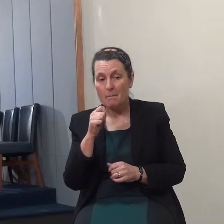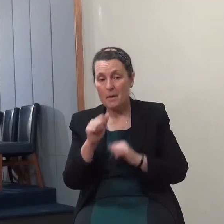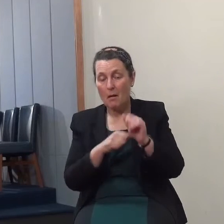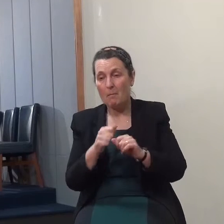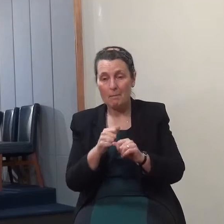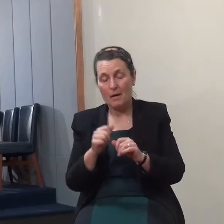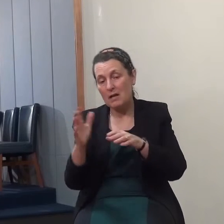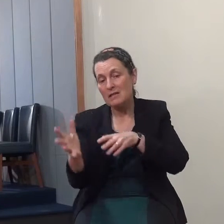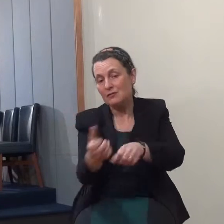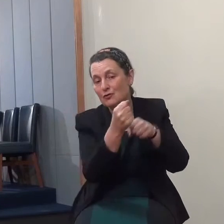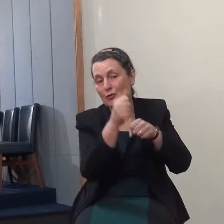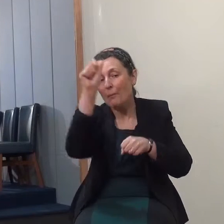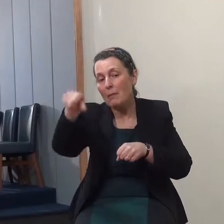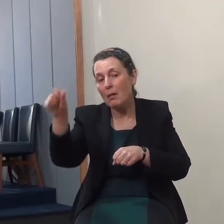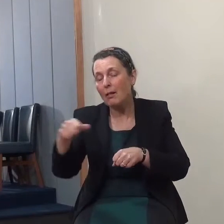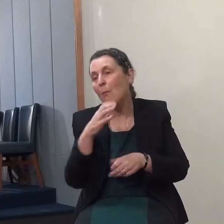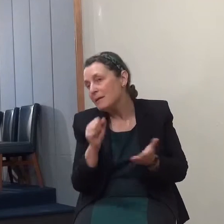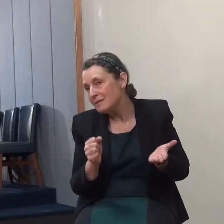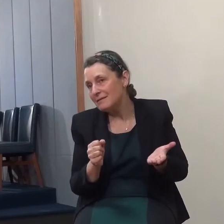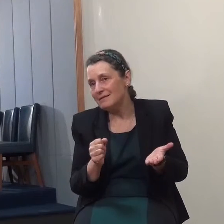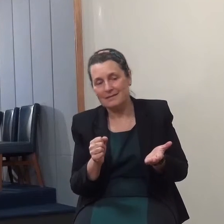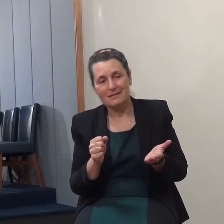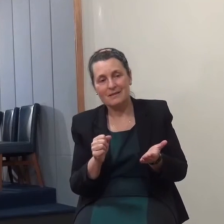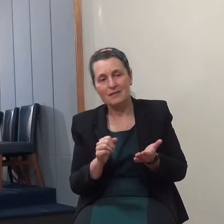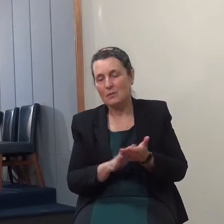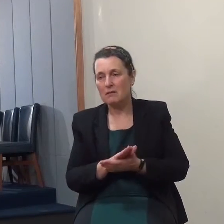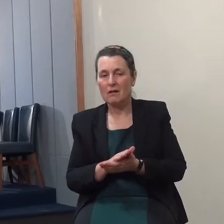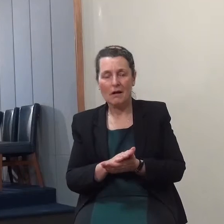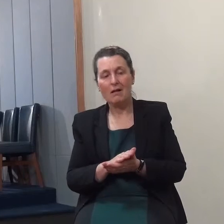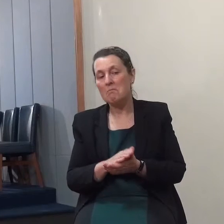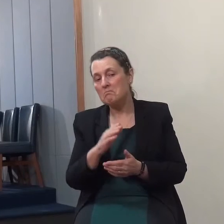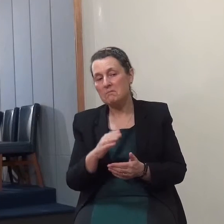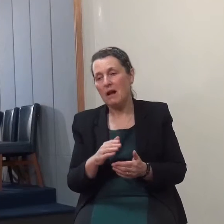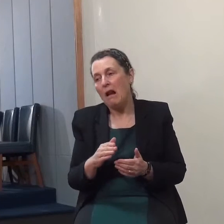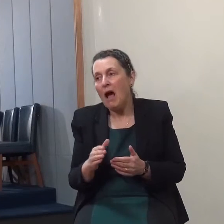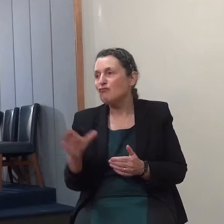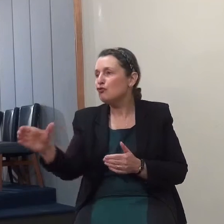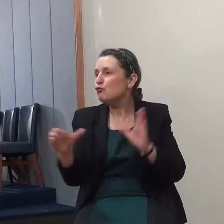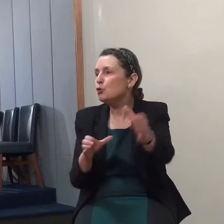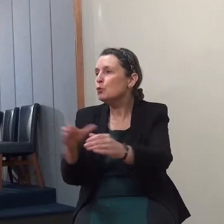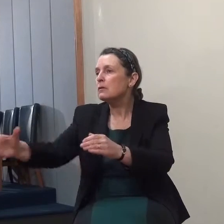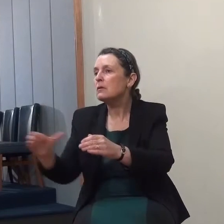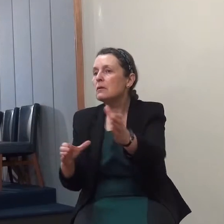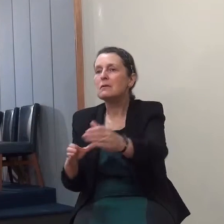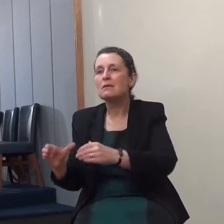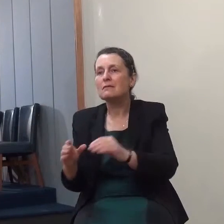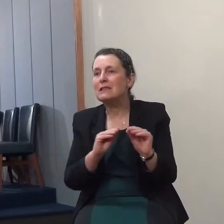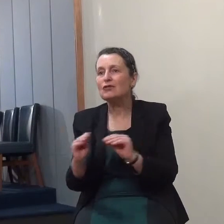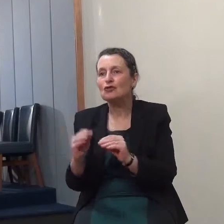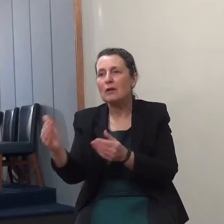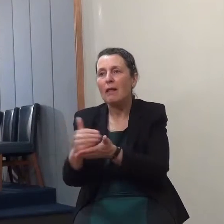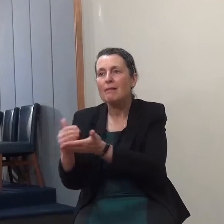help, dare I use the word, recruit people, gather people, initiate them, certainly in